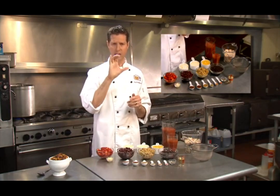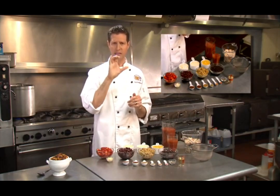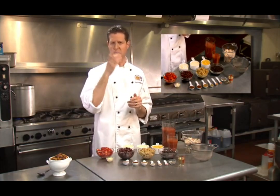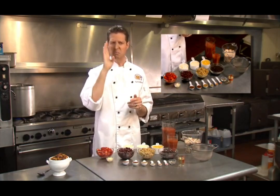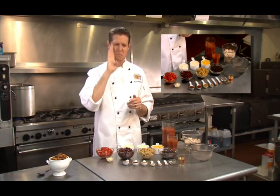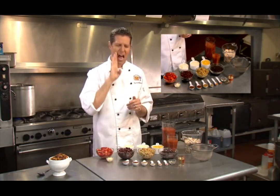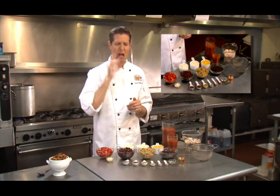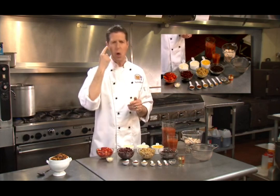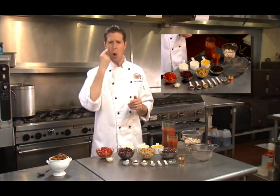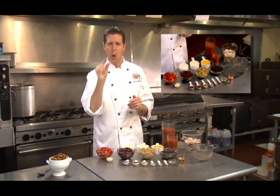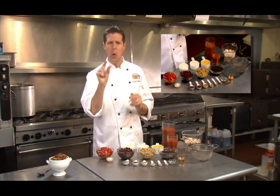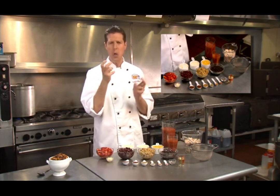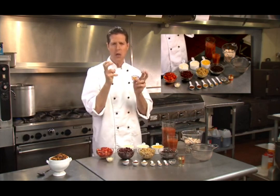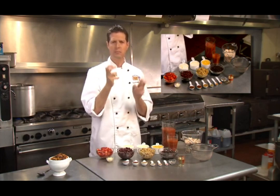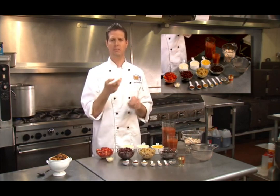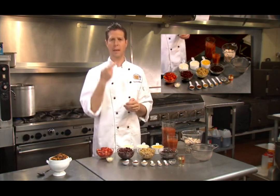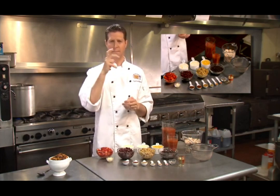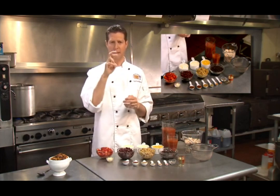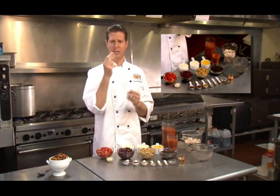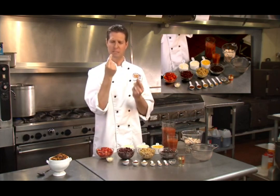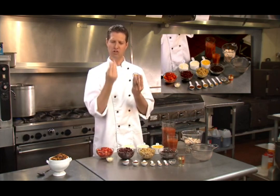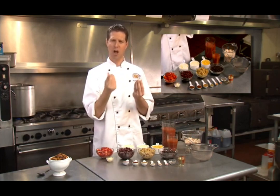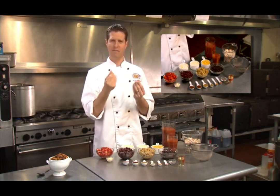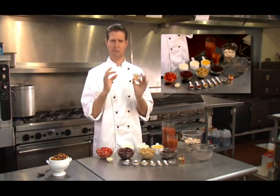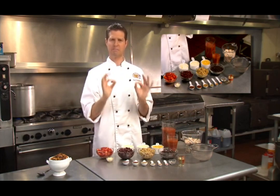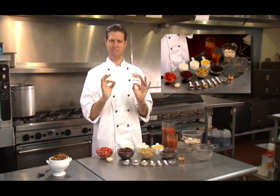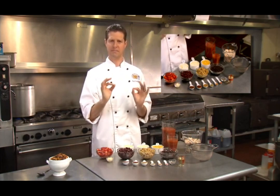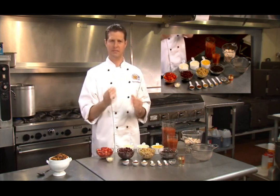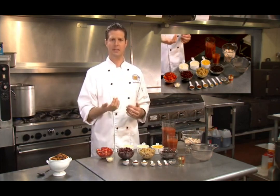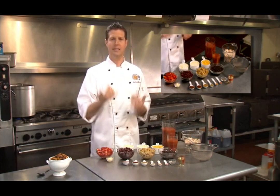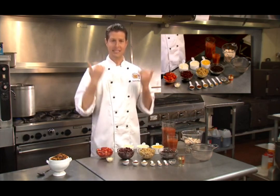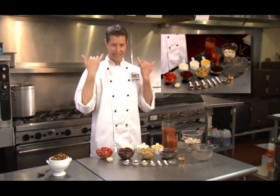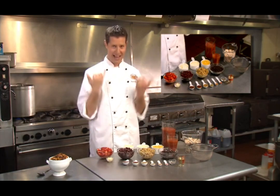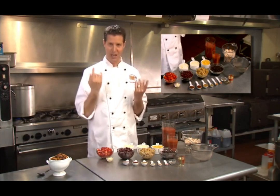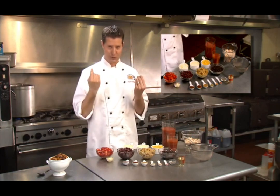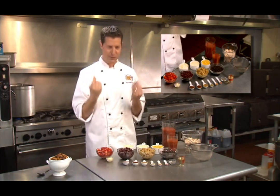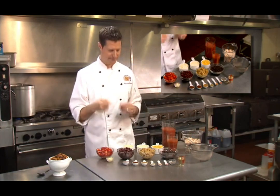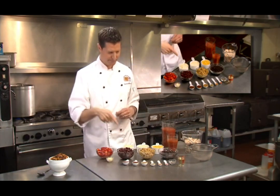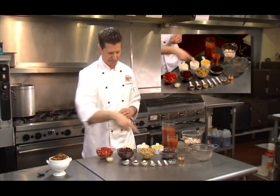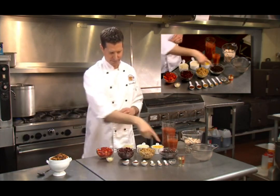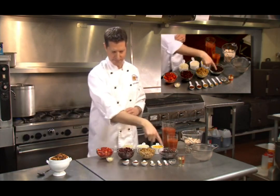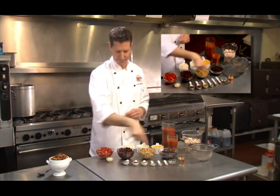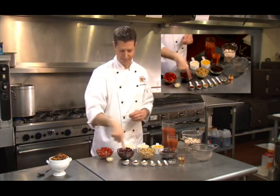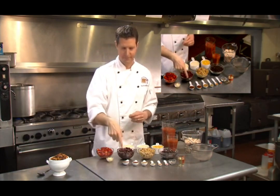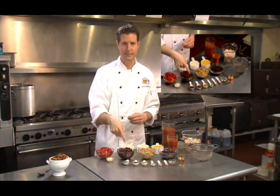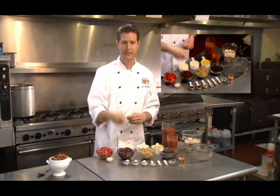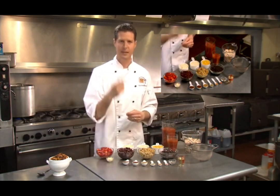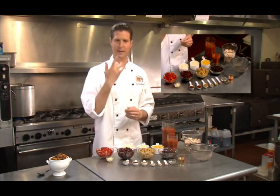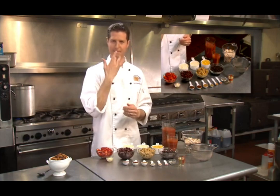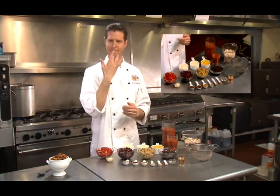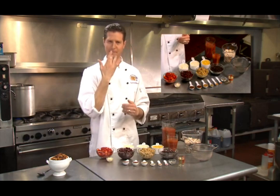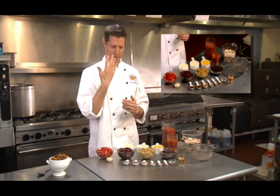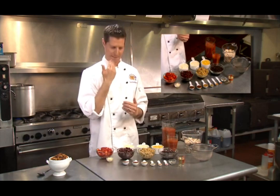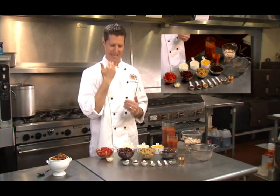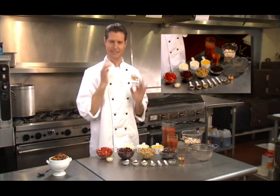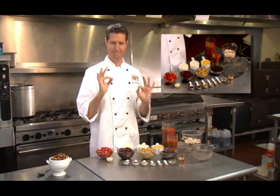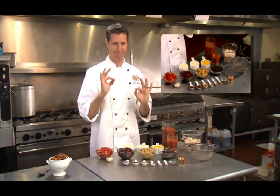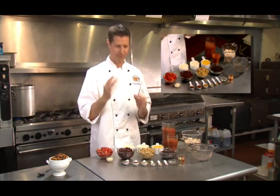Garlic is golden brown and pepper is softened. To make it taste spicy and flavorful, put